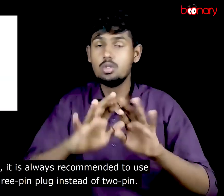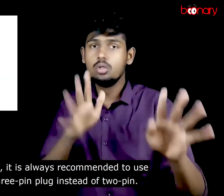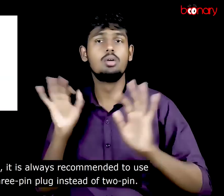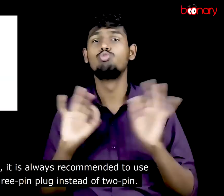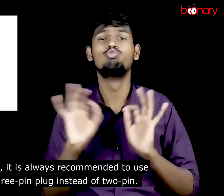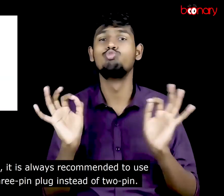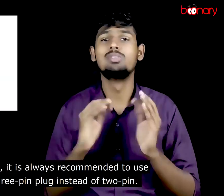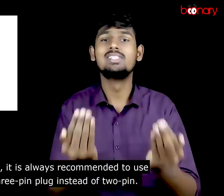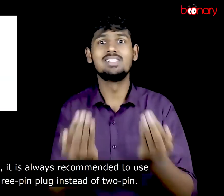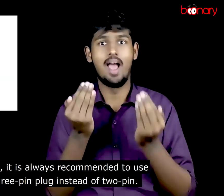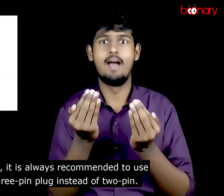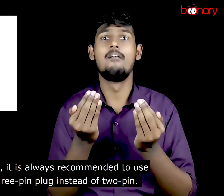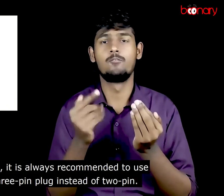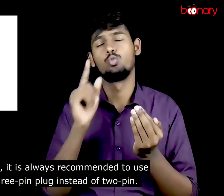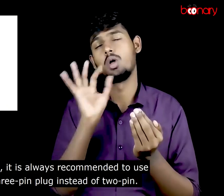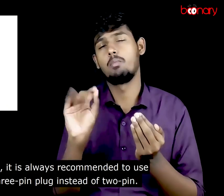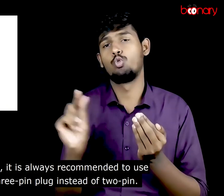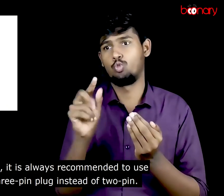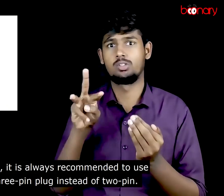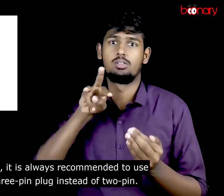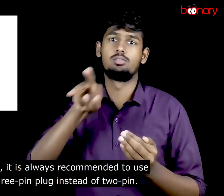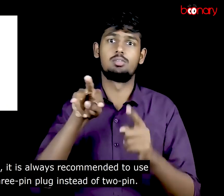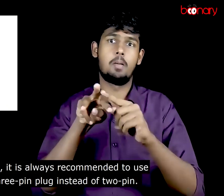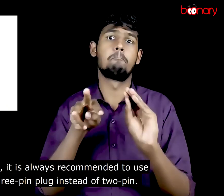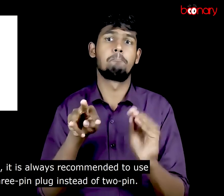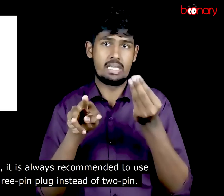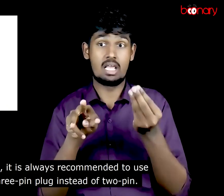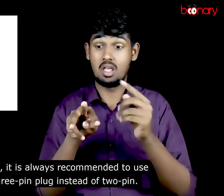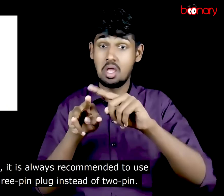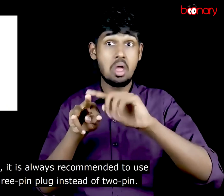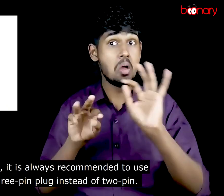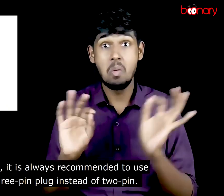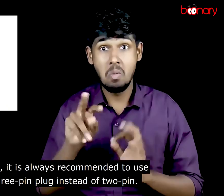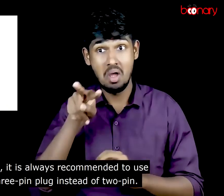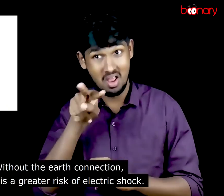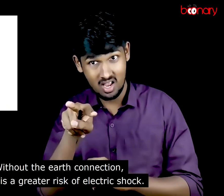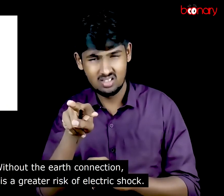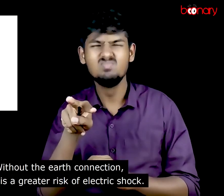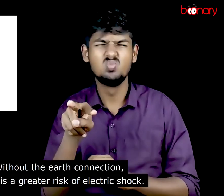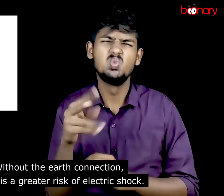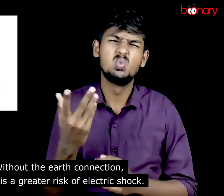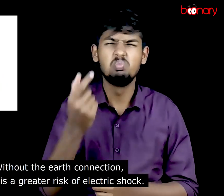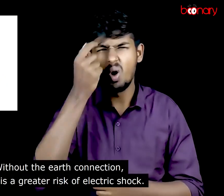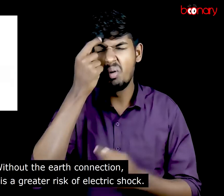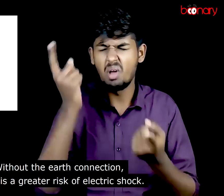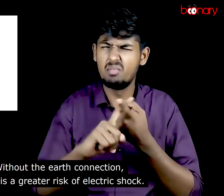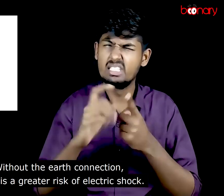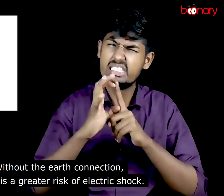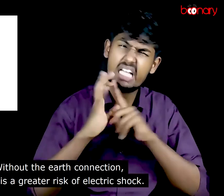Hence, it is always recommended to use a 3-pin plug instead of 2-pin. Without the earth connection, there is a greater risk of